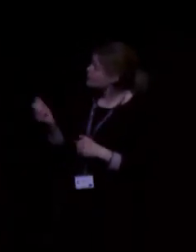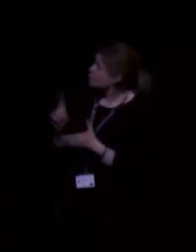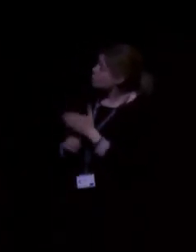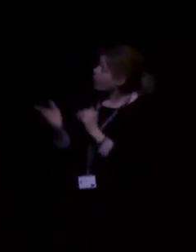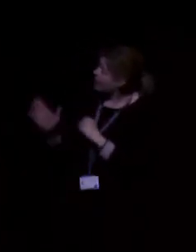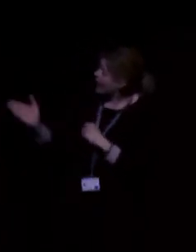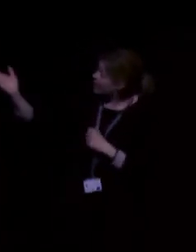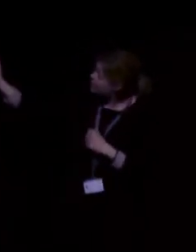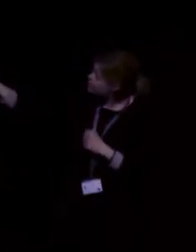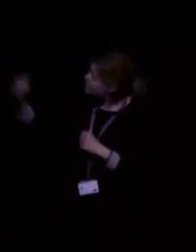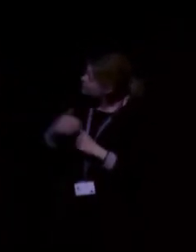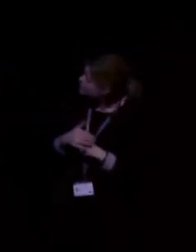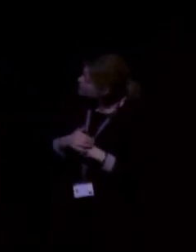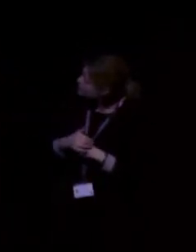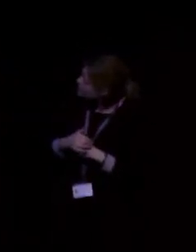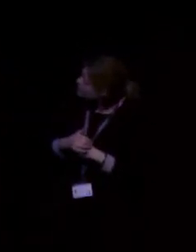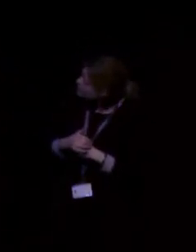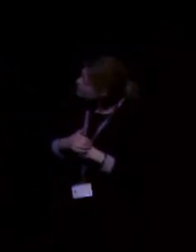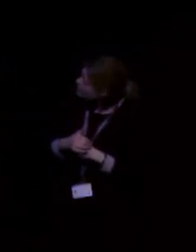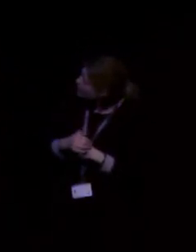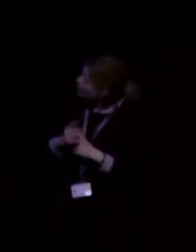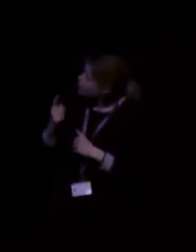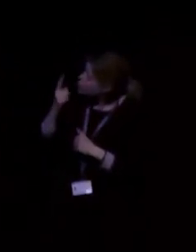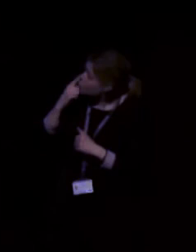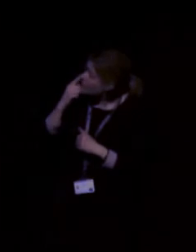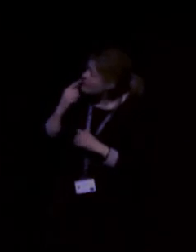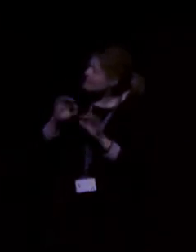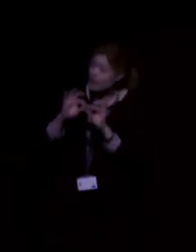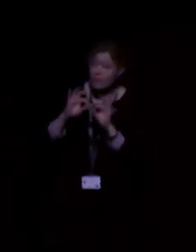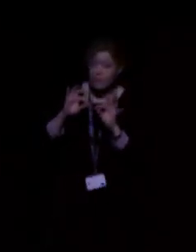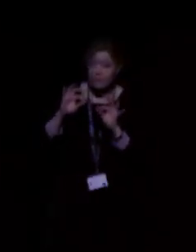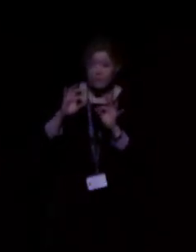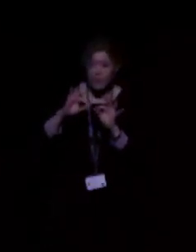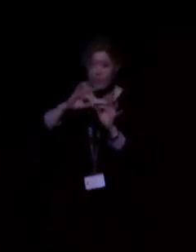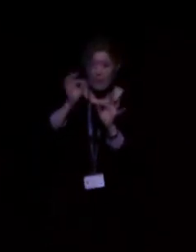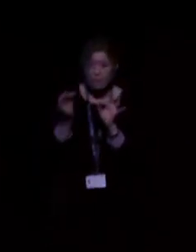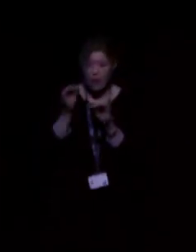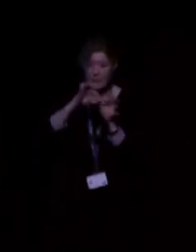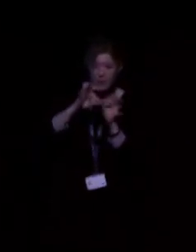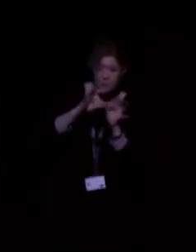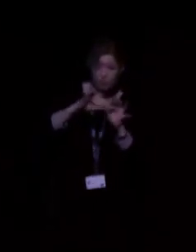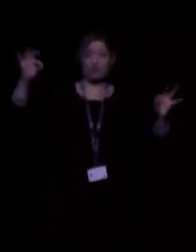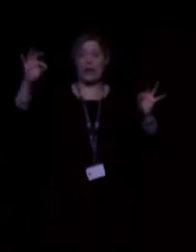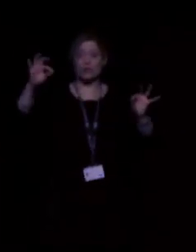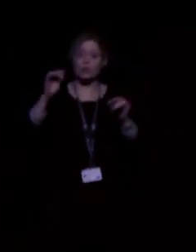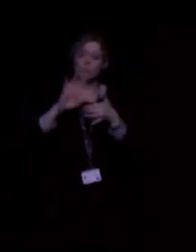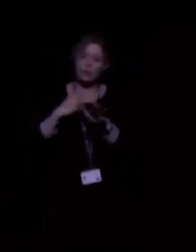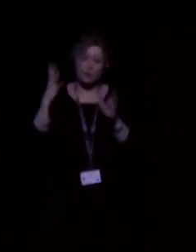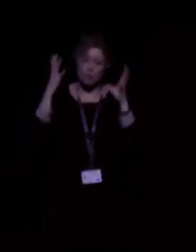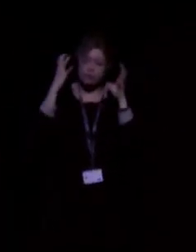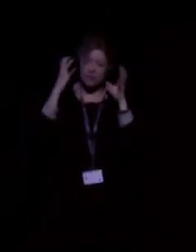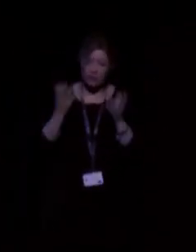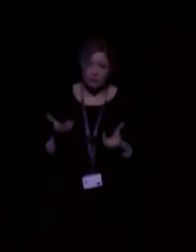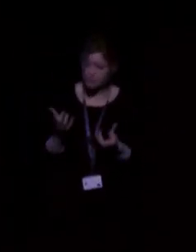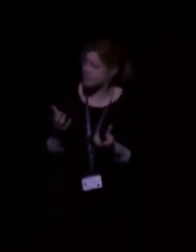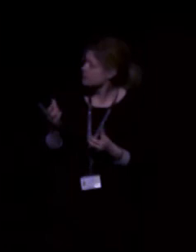left, that Rice's membrane is stretched by the increase in fluid pressure. Now, this membrane is at its